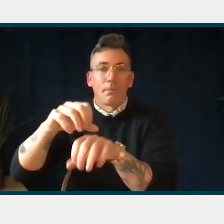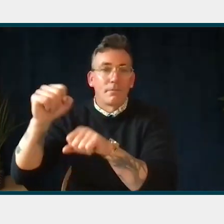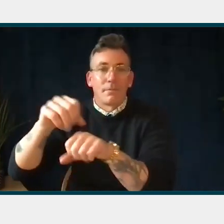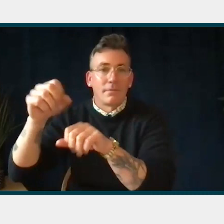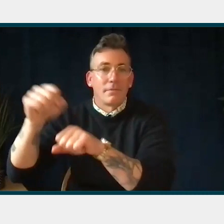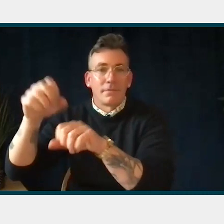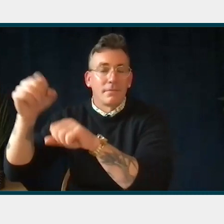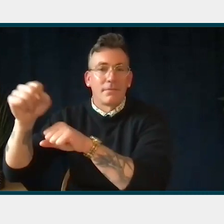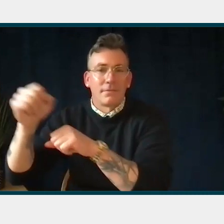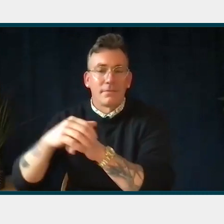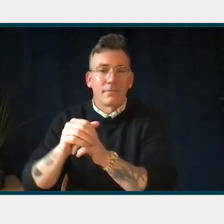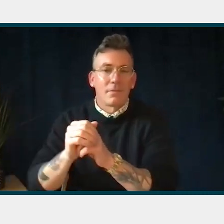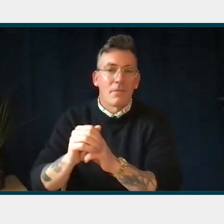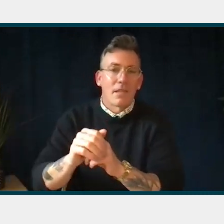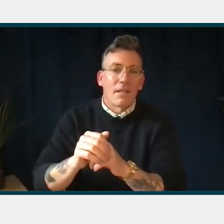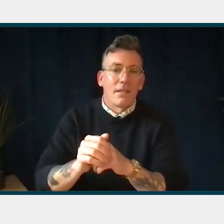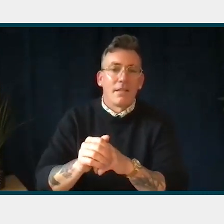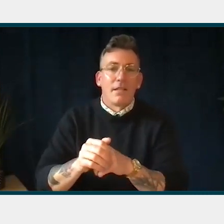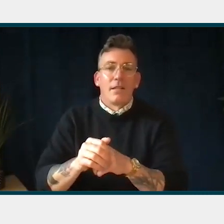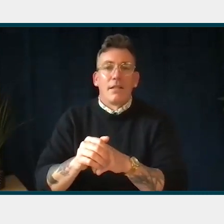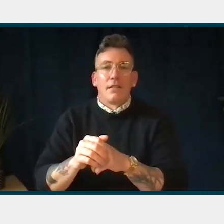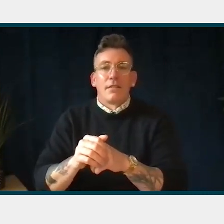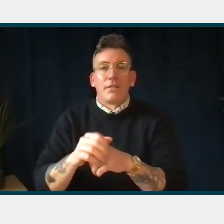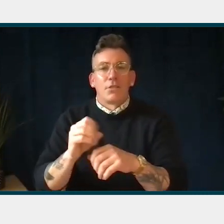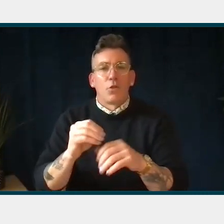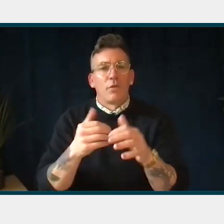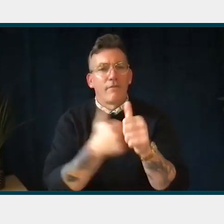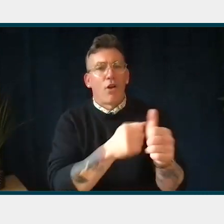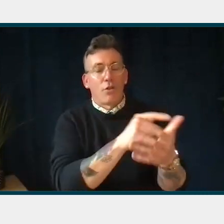The other hearing folks, that's called appropriation, and they're taking from us.